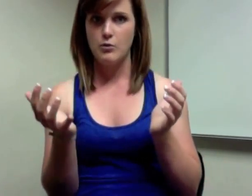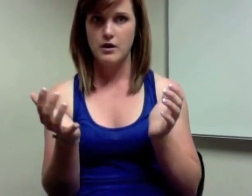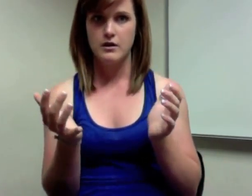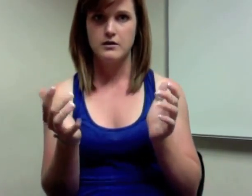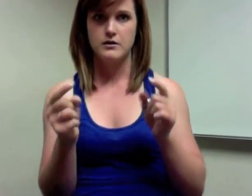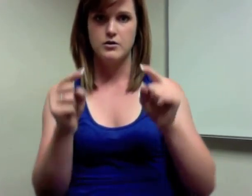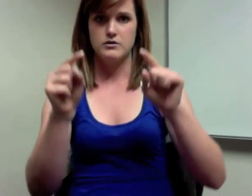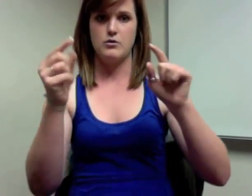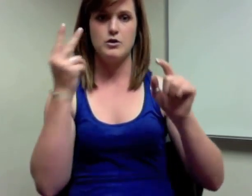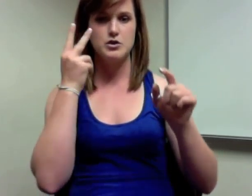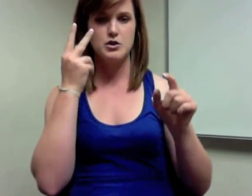for instance.